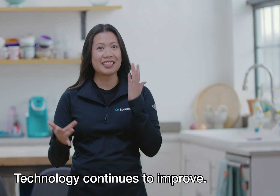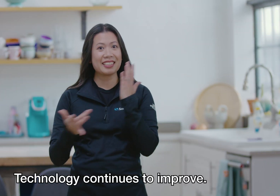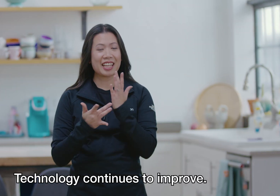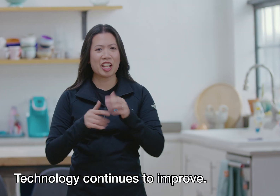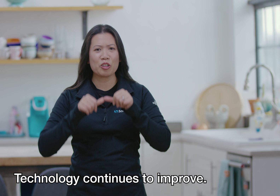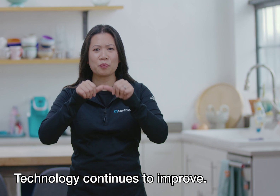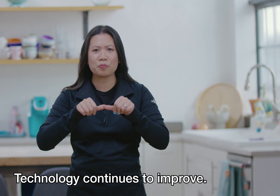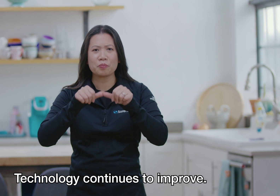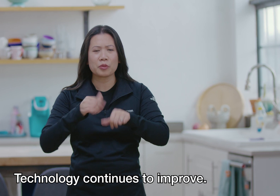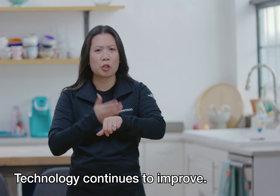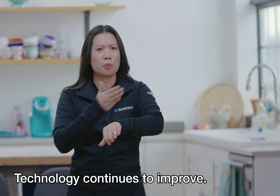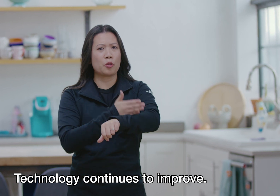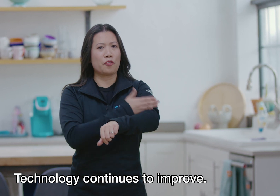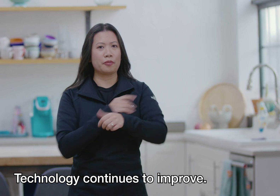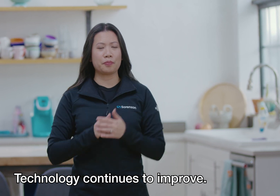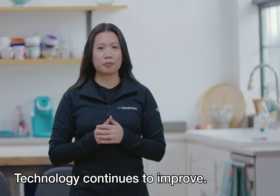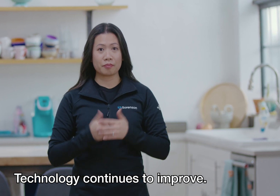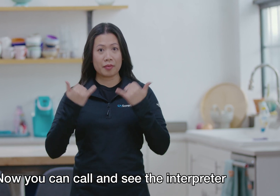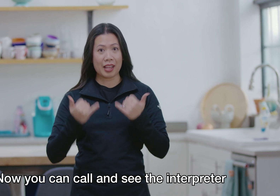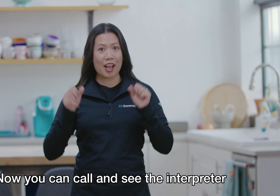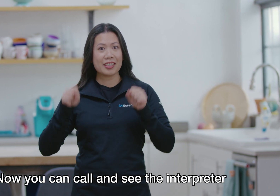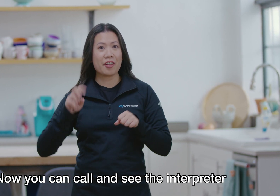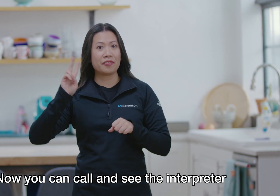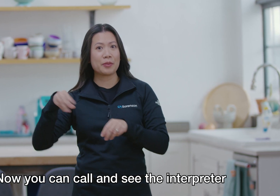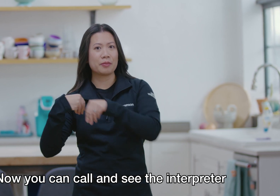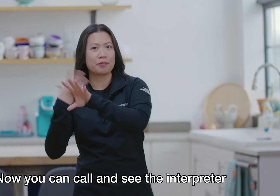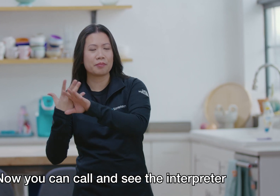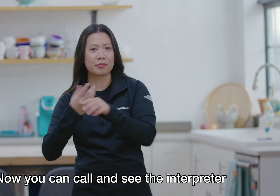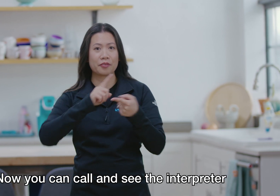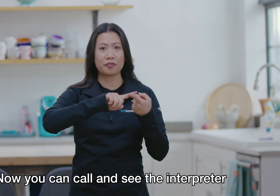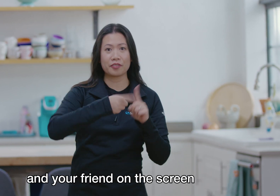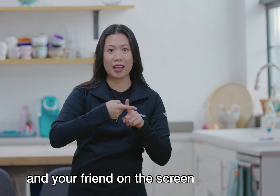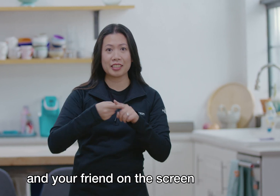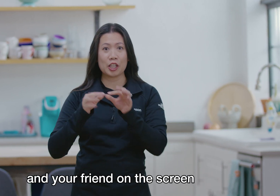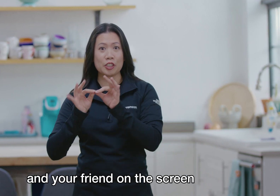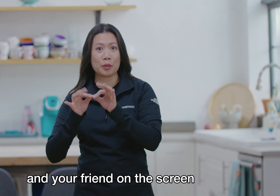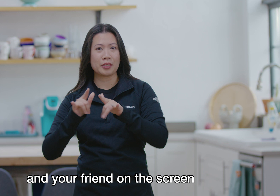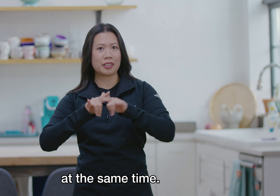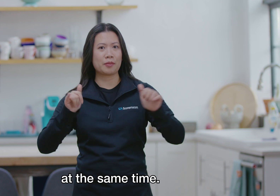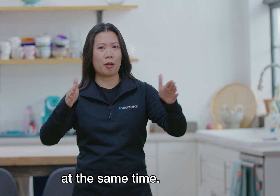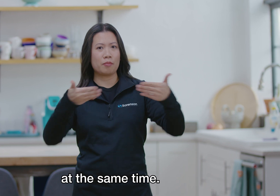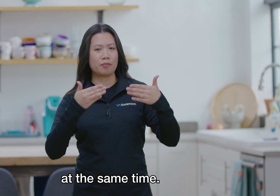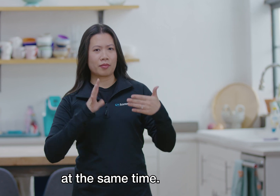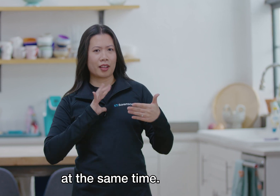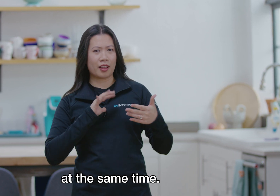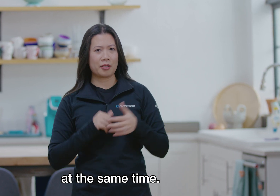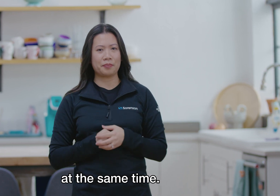Technology continues to improve. Now you can call and see the interpreter and your friend on the screen at the same time.